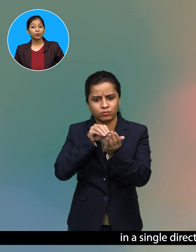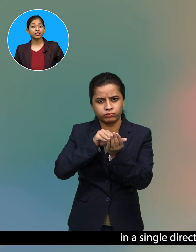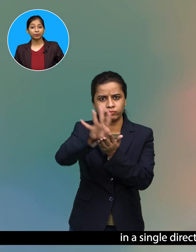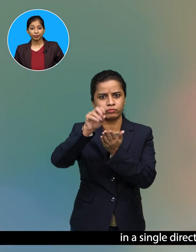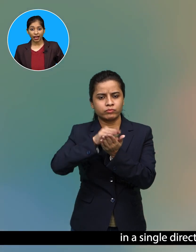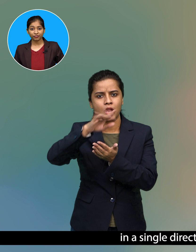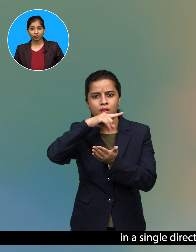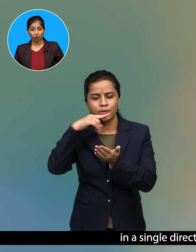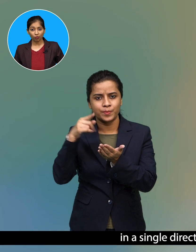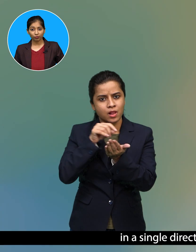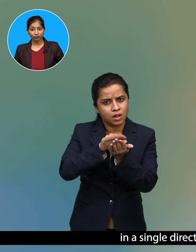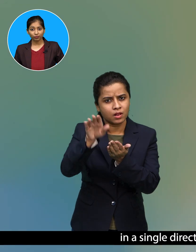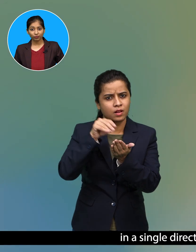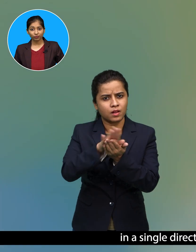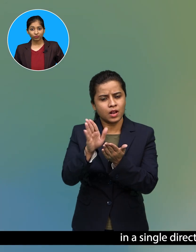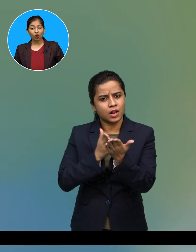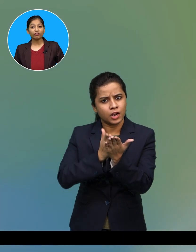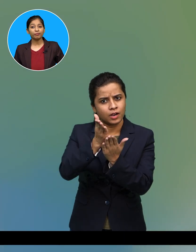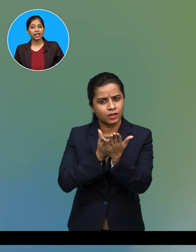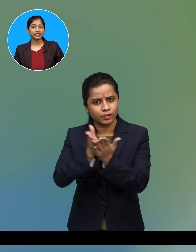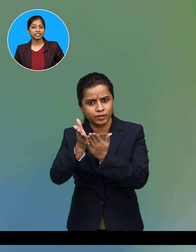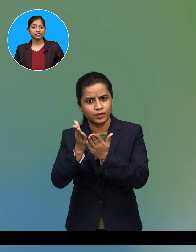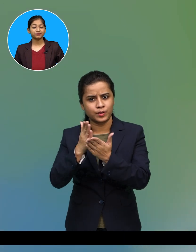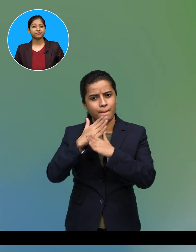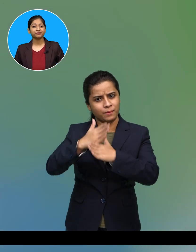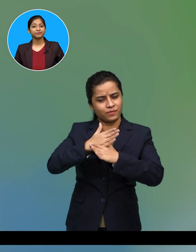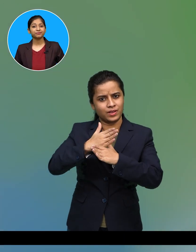and prevent the black flow of blood.